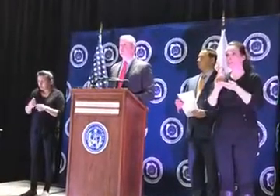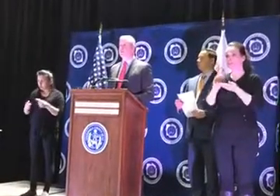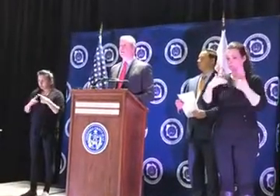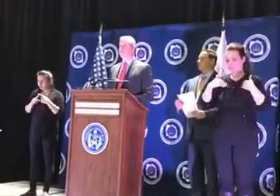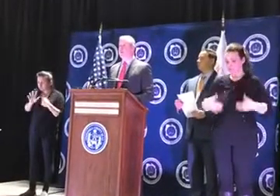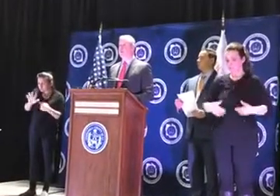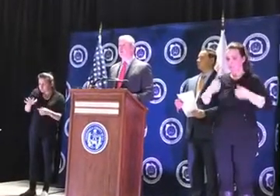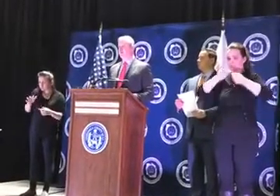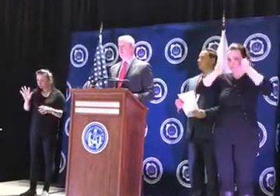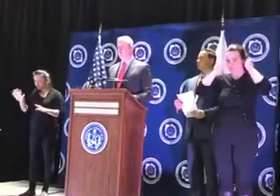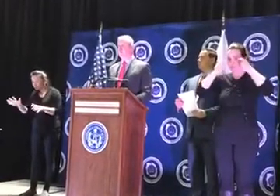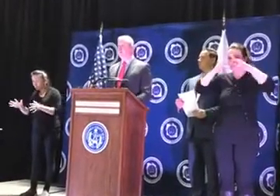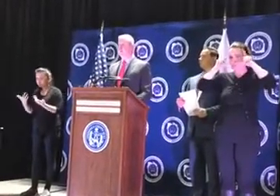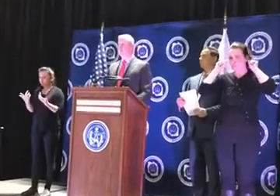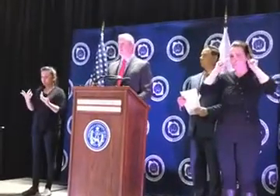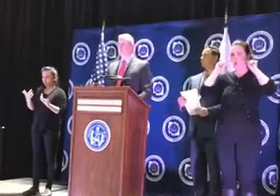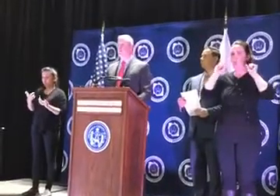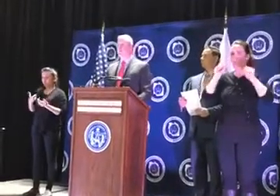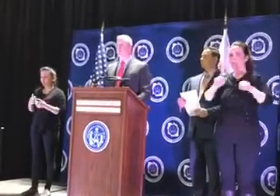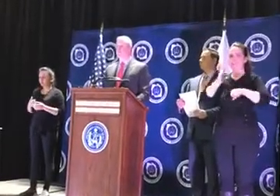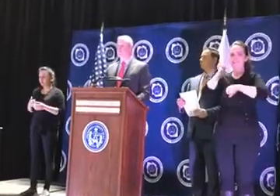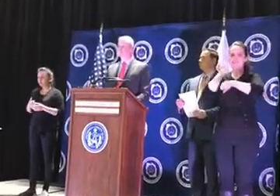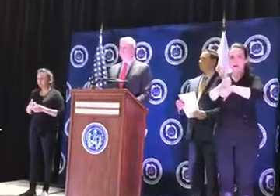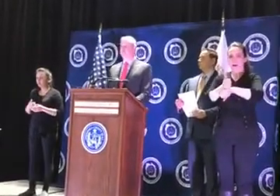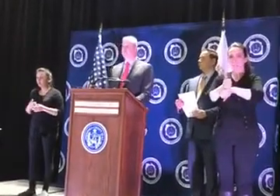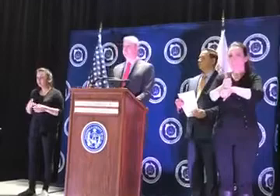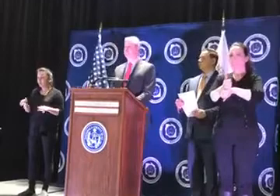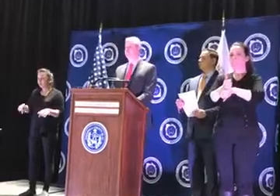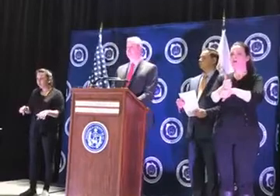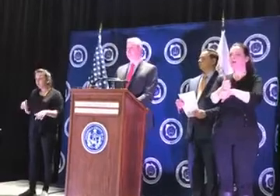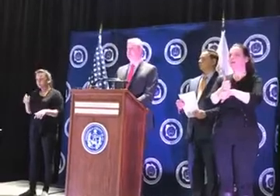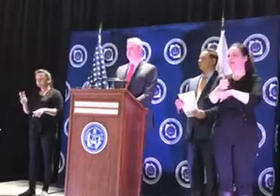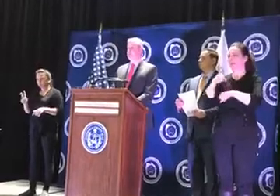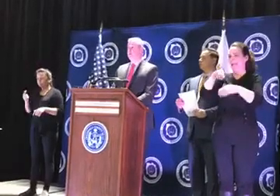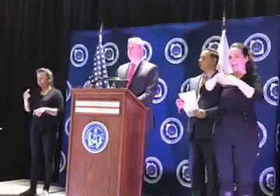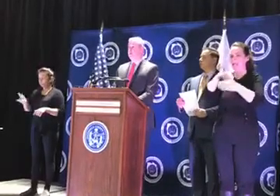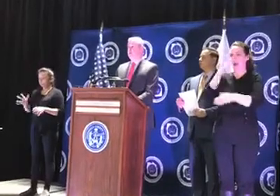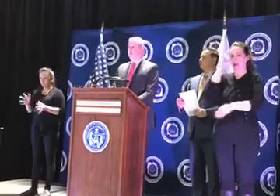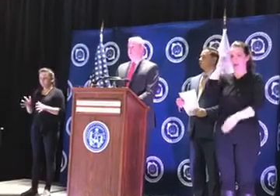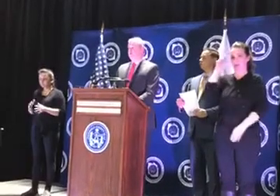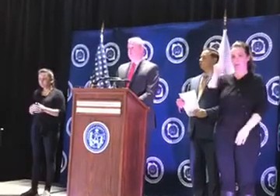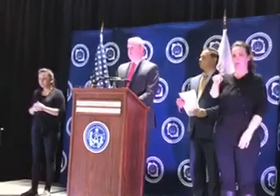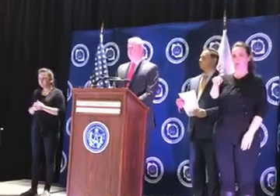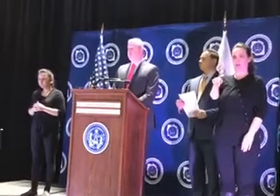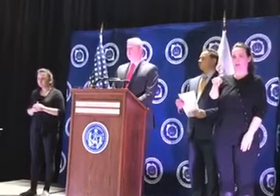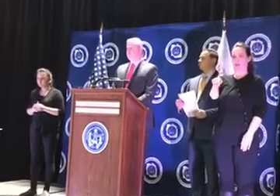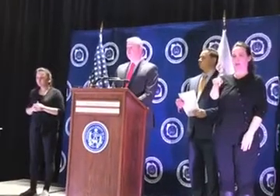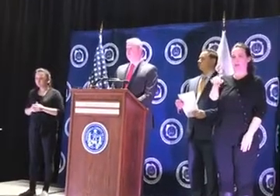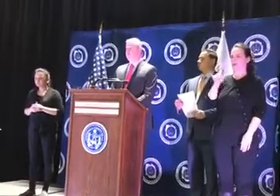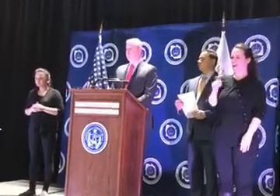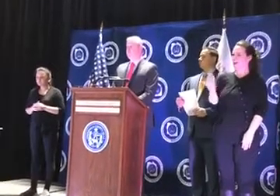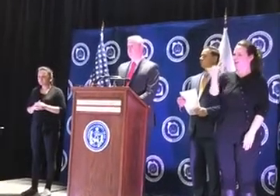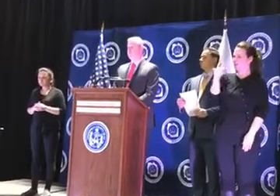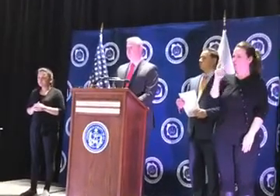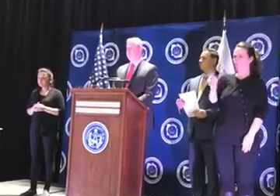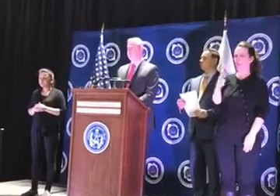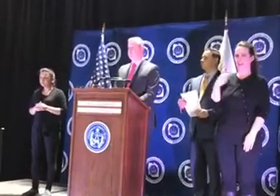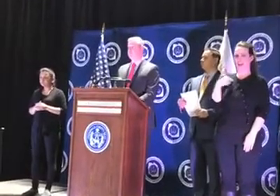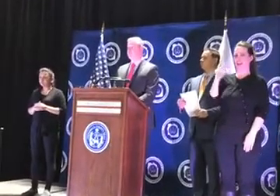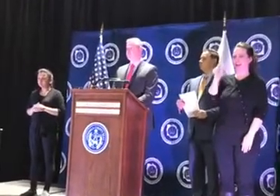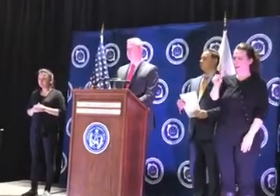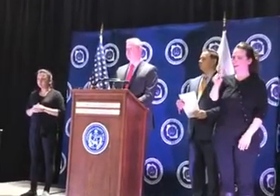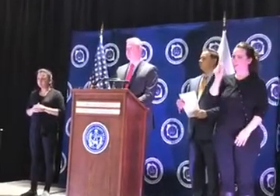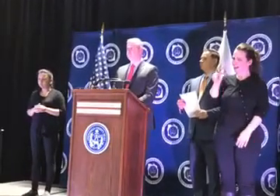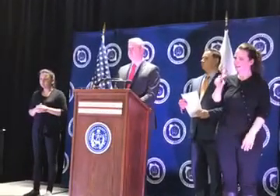in different parts of the hospital, it would be a game changer. That was Thursday. I asked the mayor. We're several days later now. Any hope, any